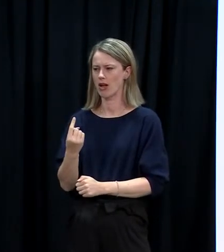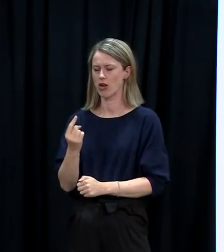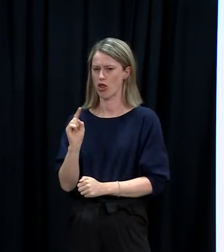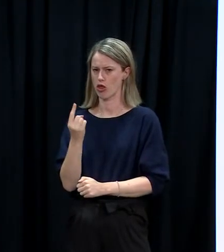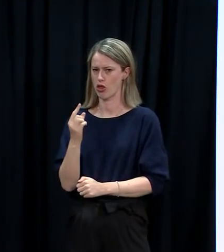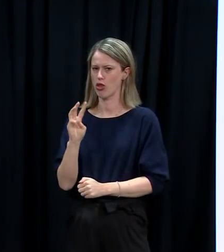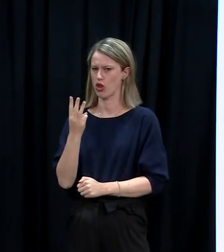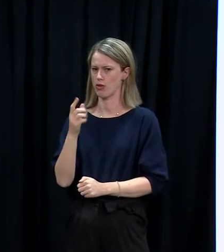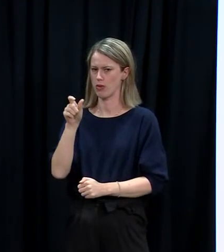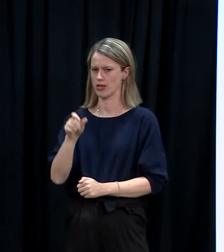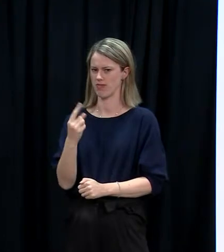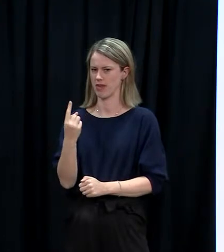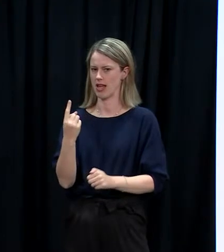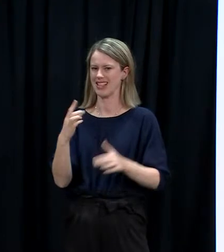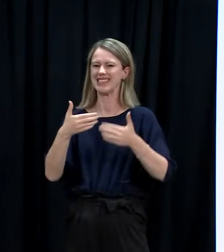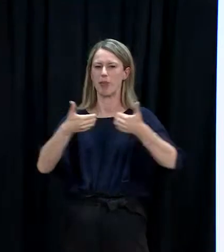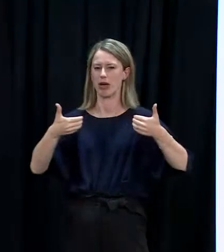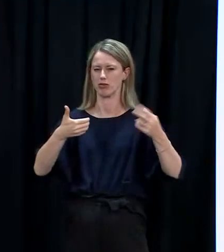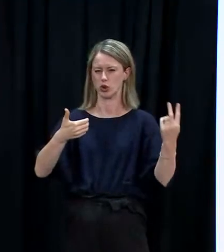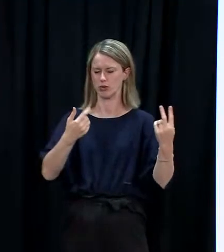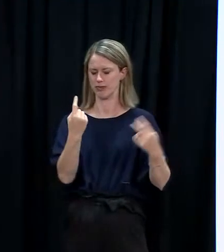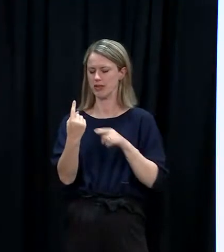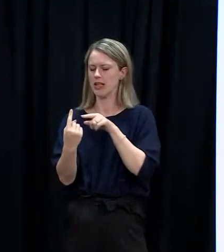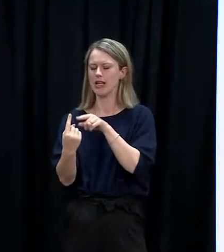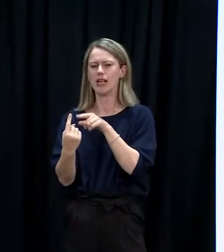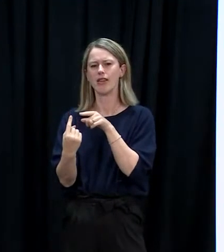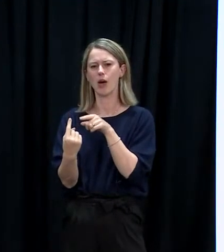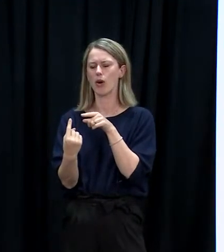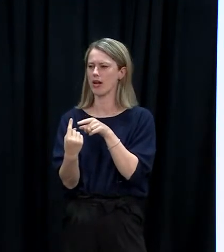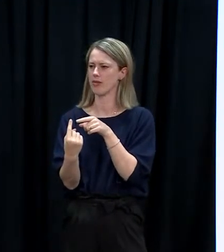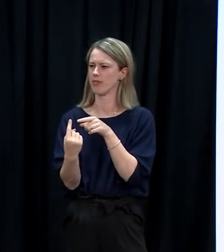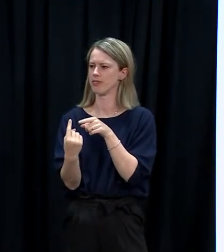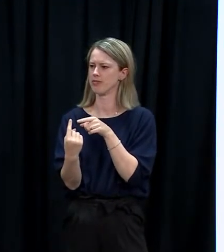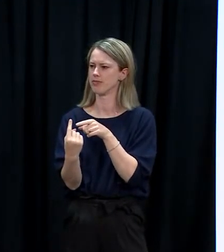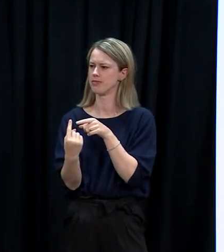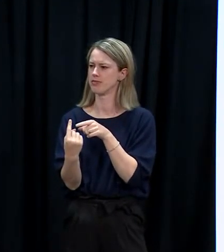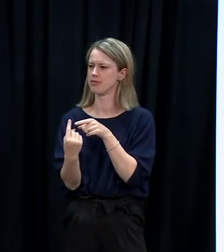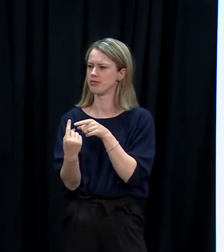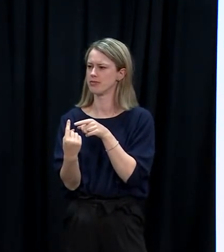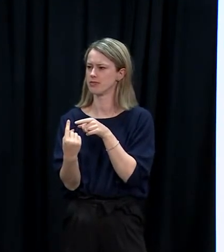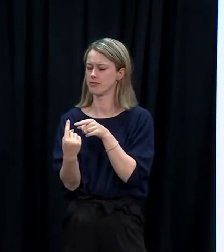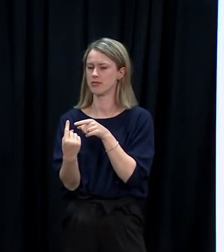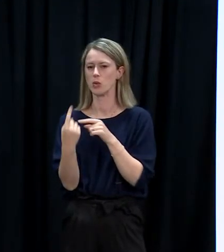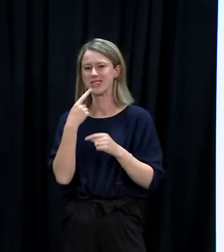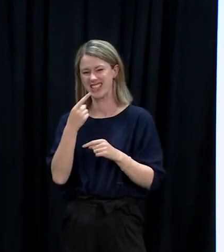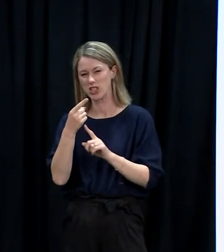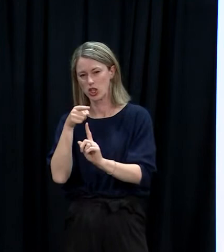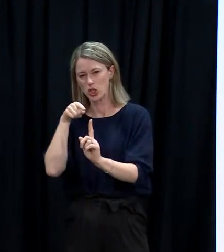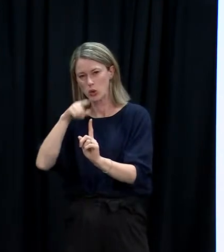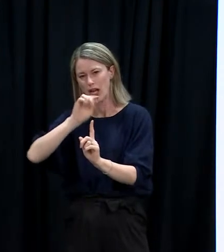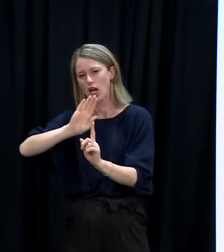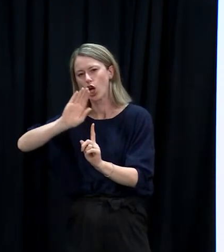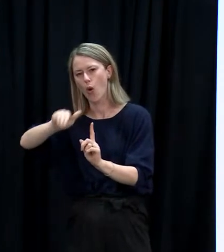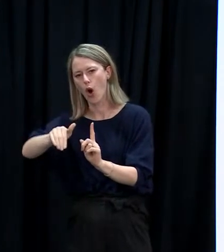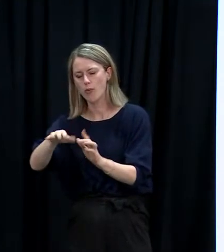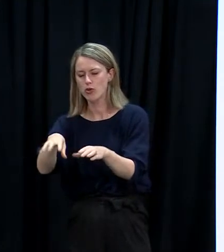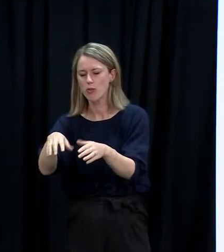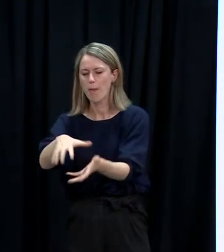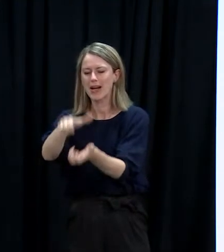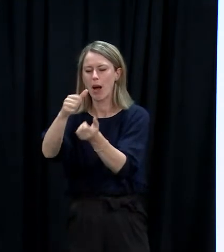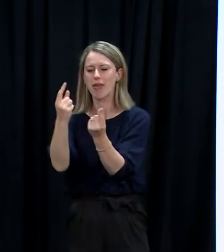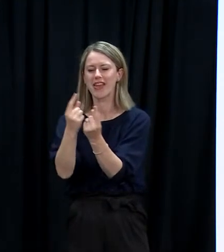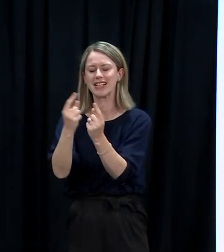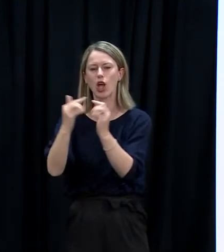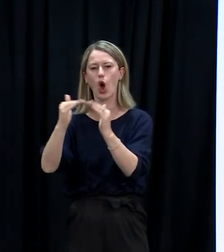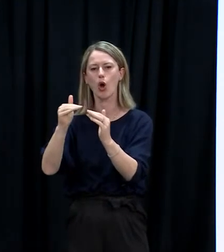the third unrelated case, this was a person who was given permission to return home to collect some belongings to care